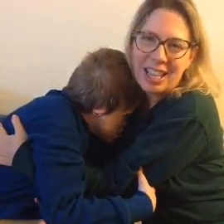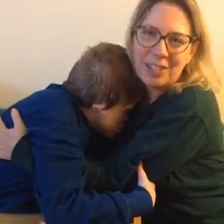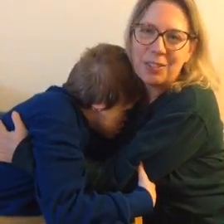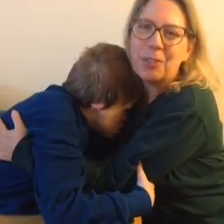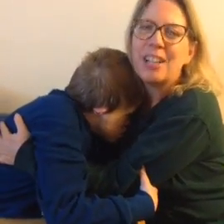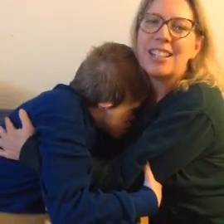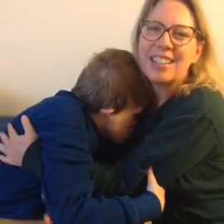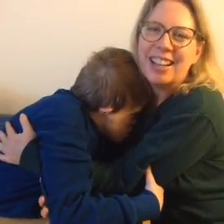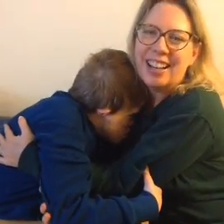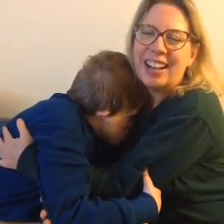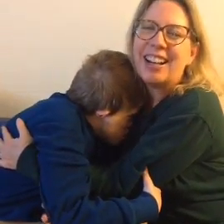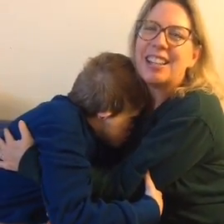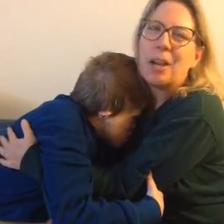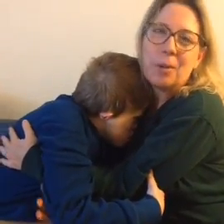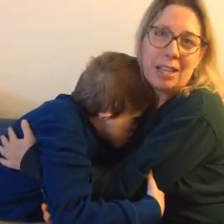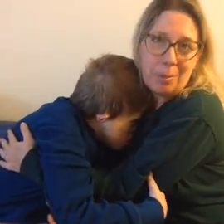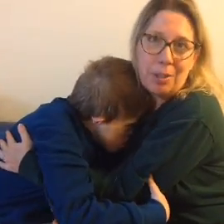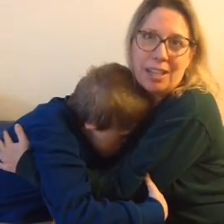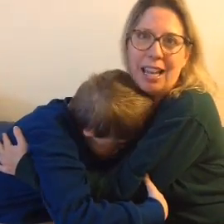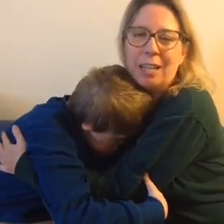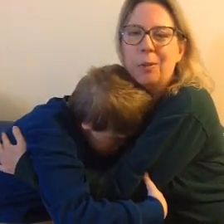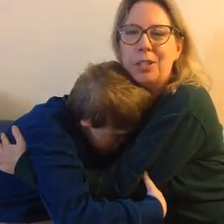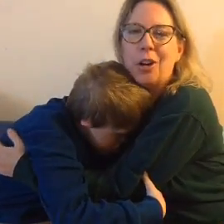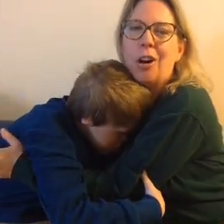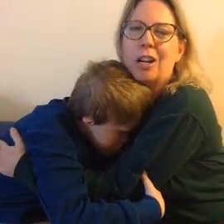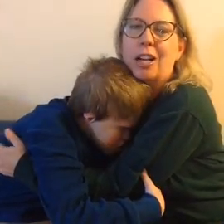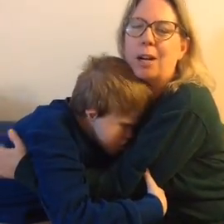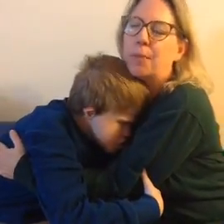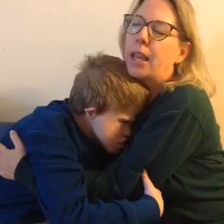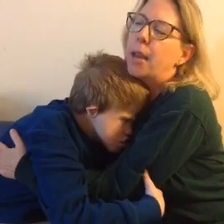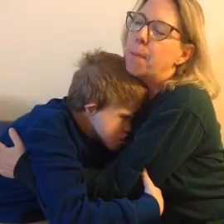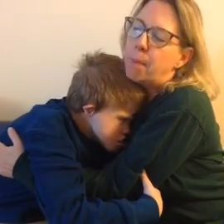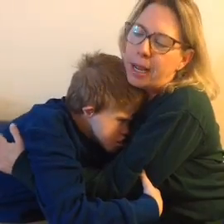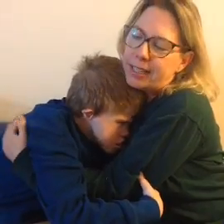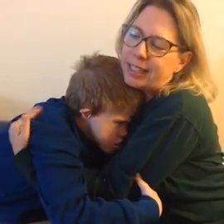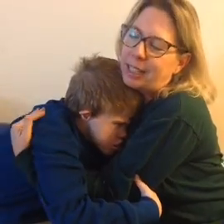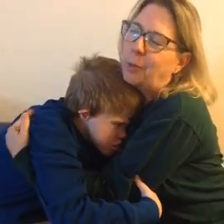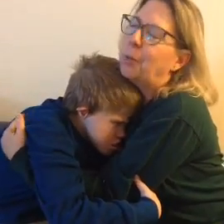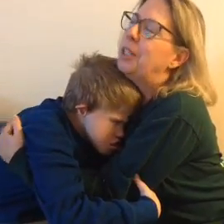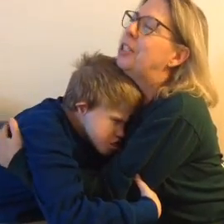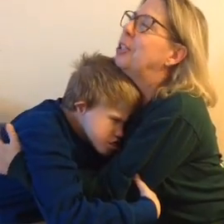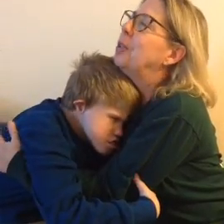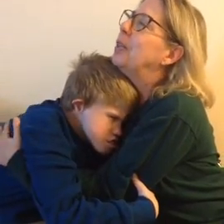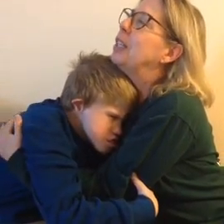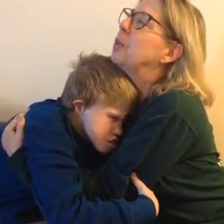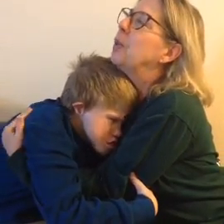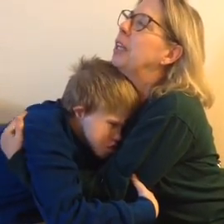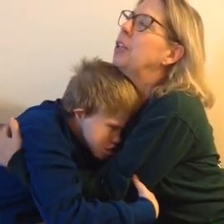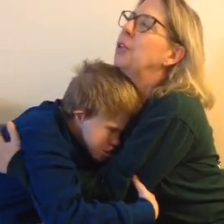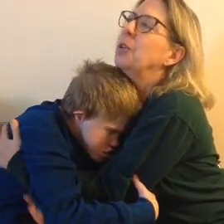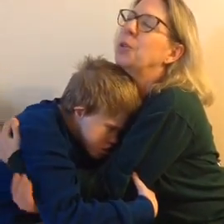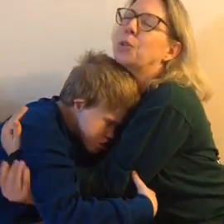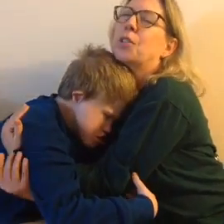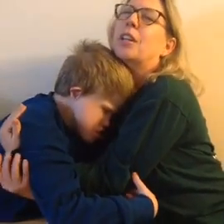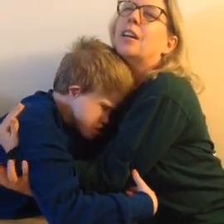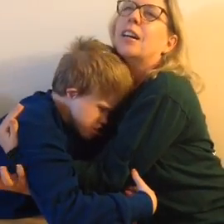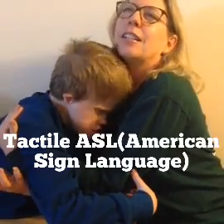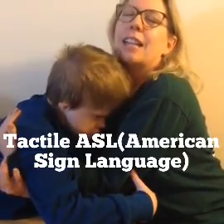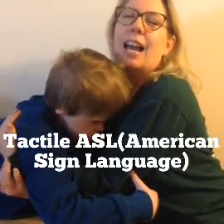successful ways that we communicate and we talk. Basically, what we do is we use